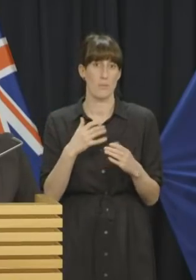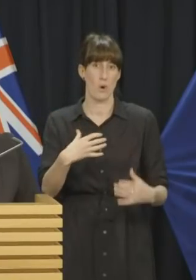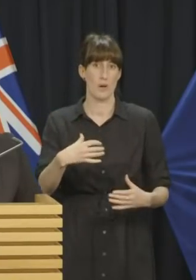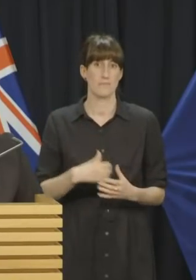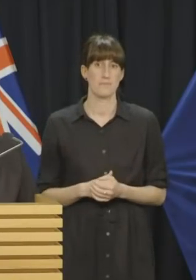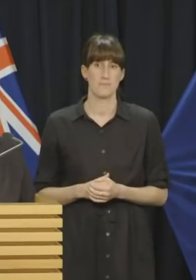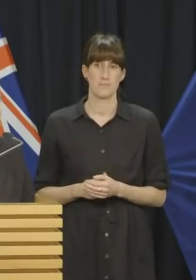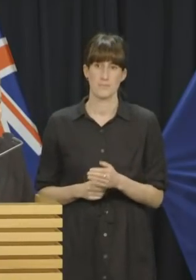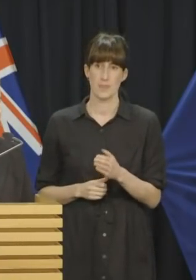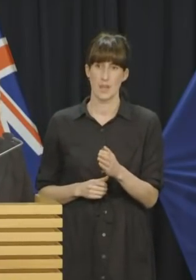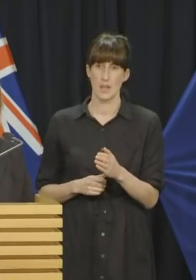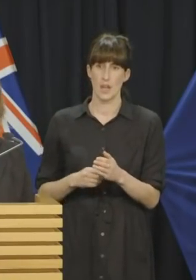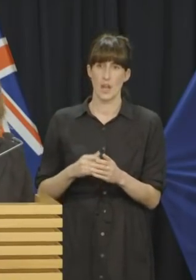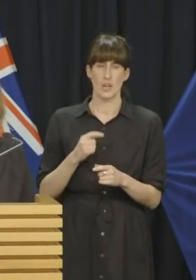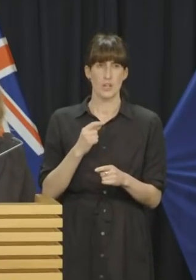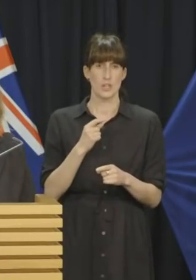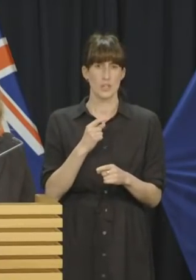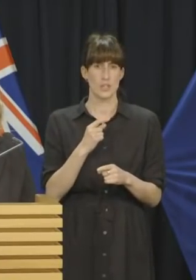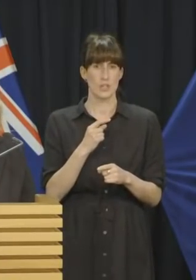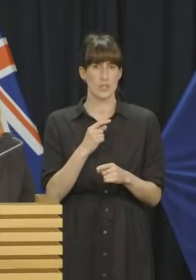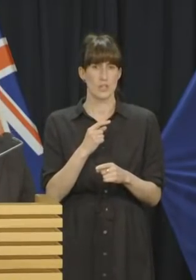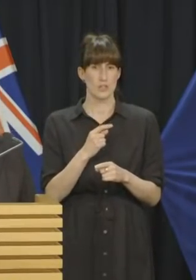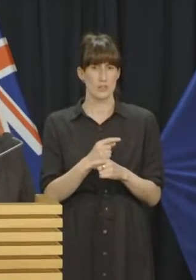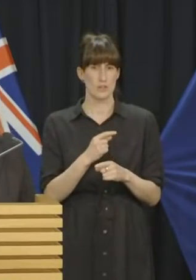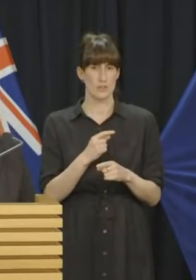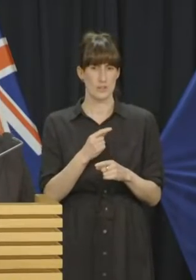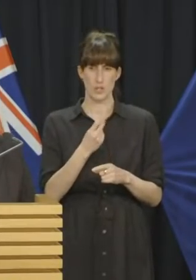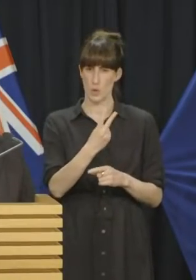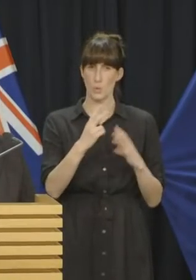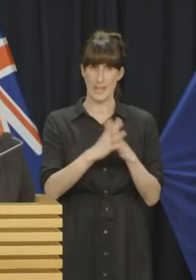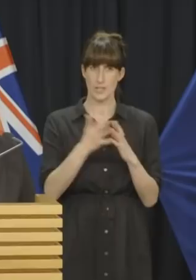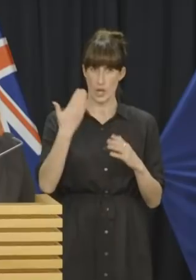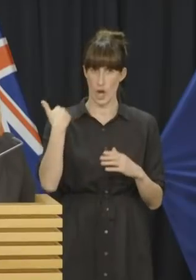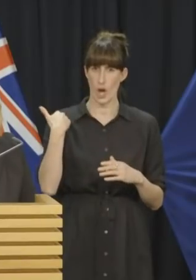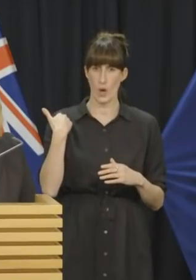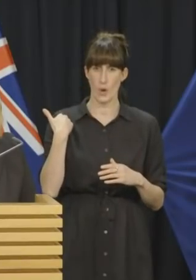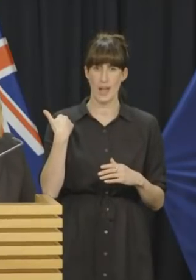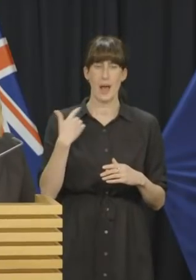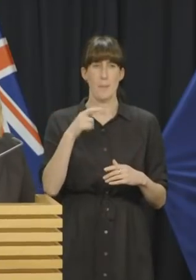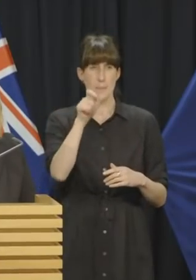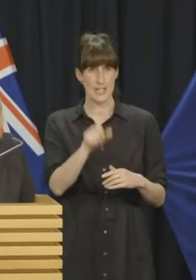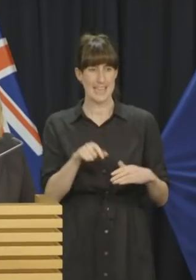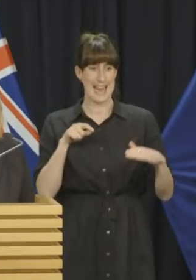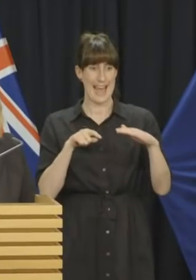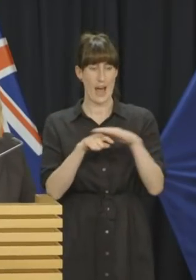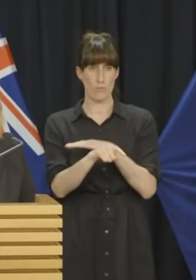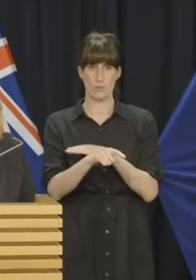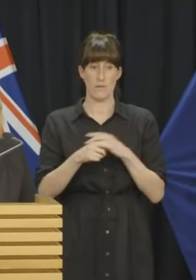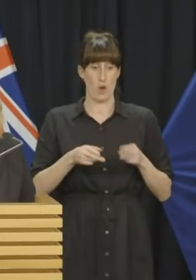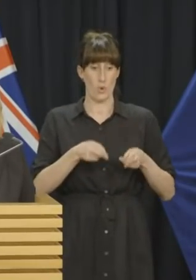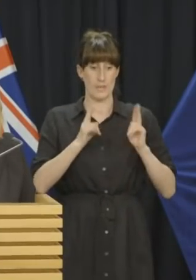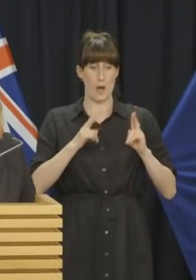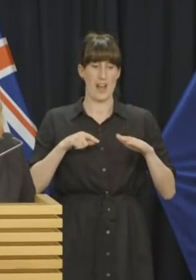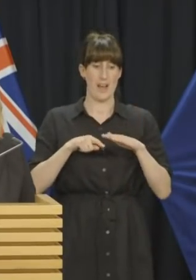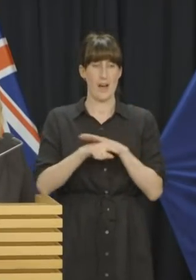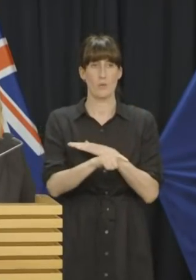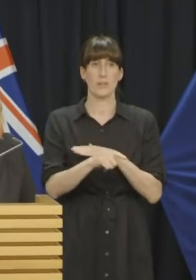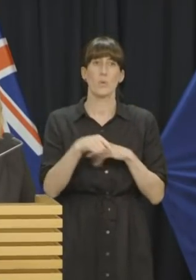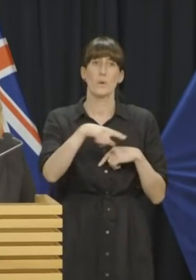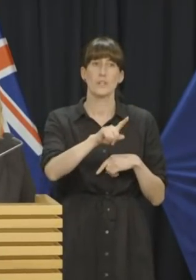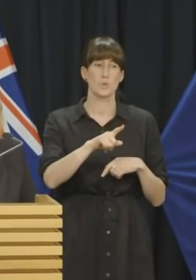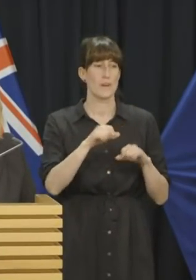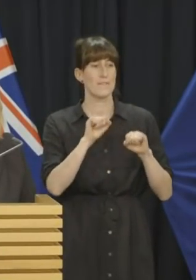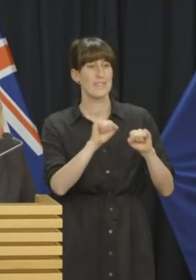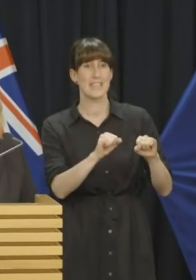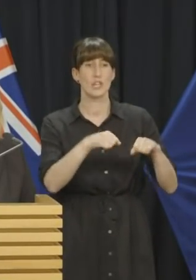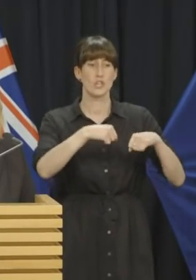a facility in Auckland and gone to Countdown, etc. And there was a bit of confusion about, how Countdown should shut down, how